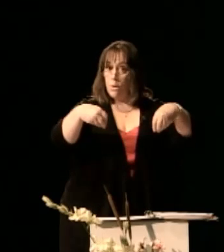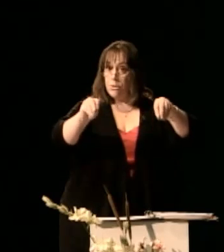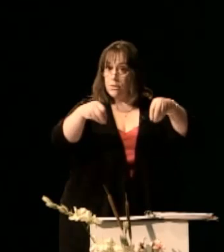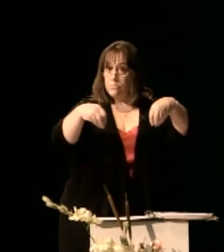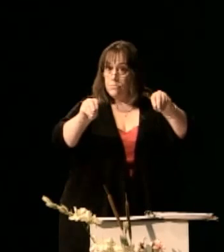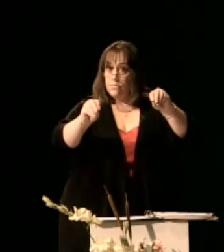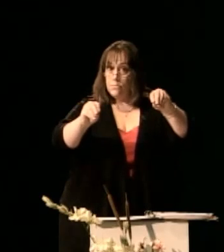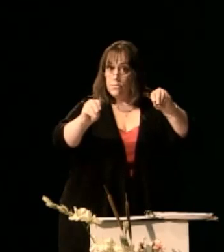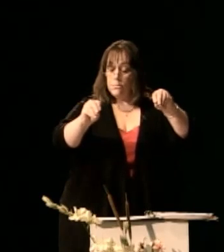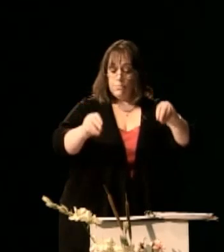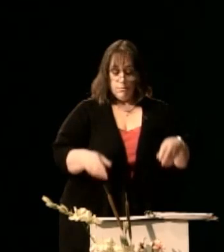shopping.